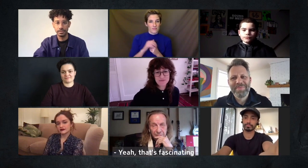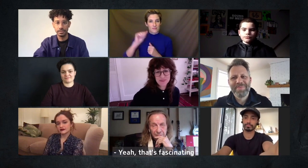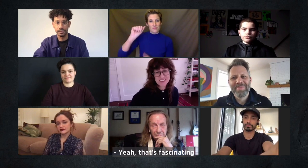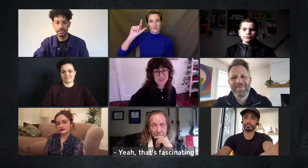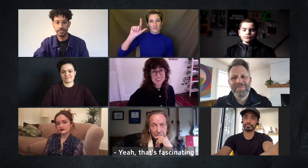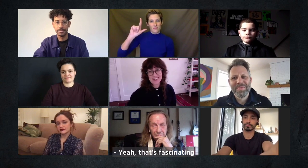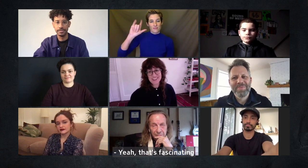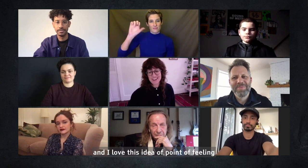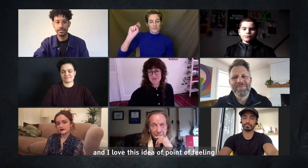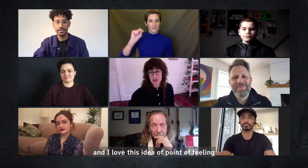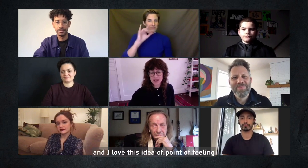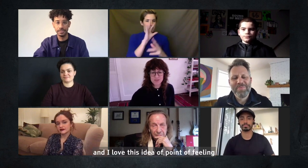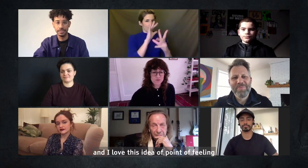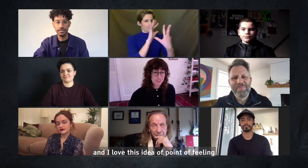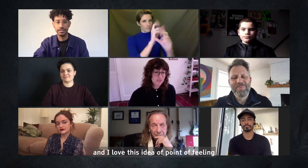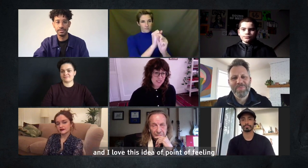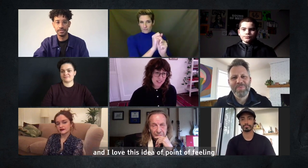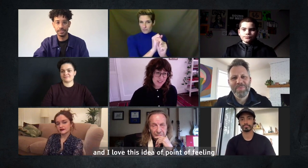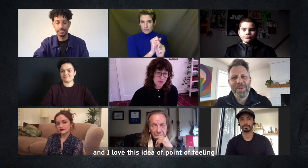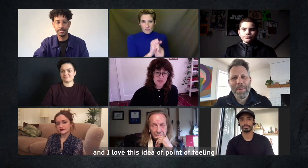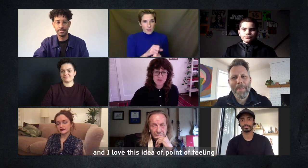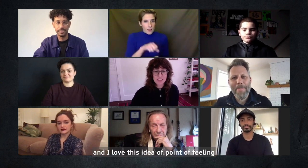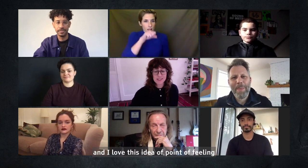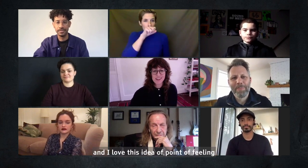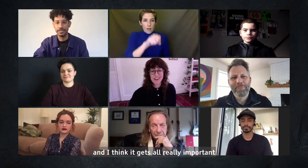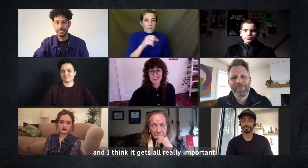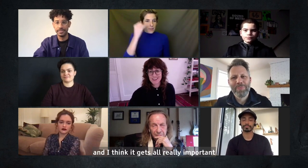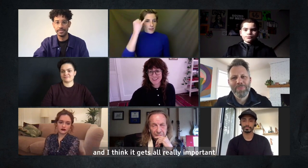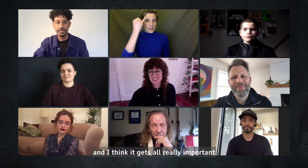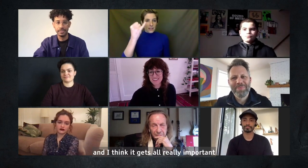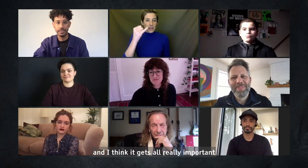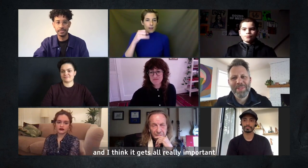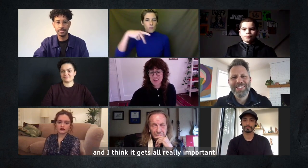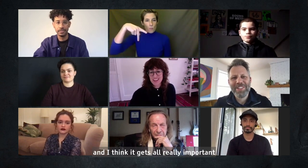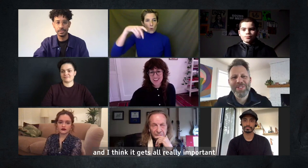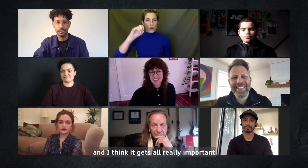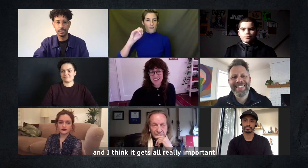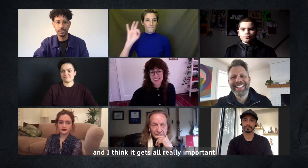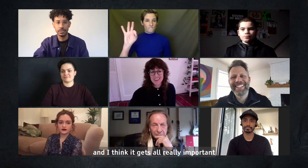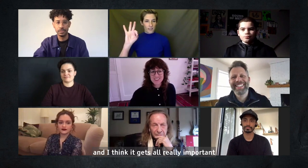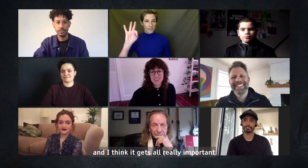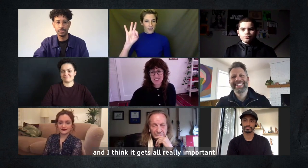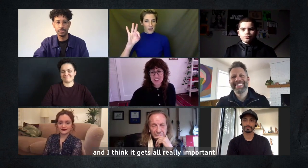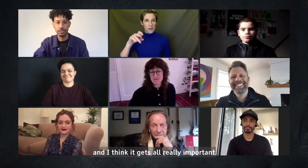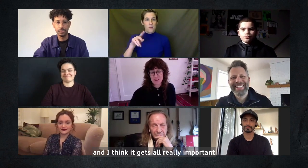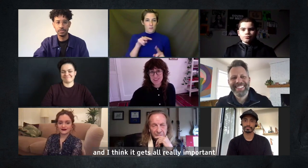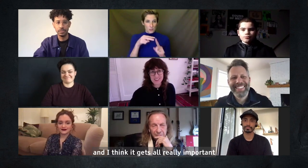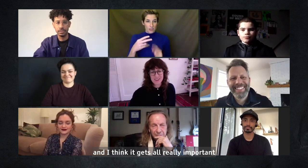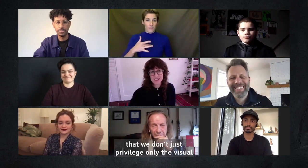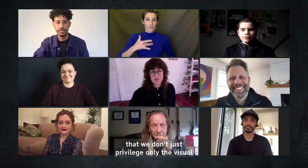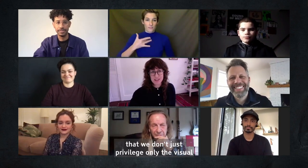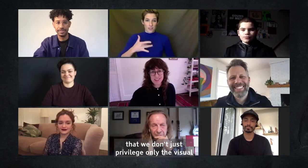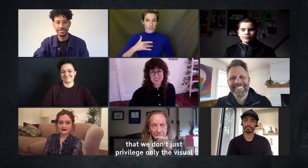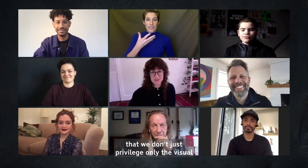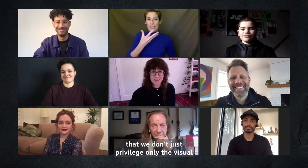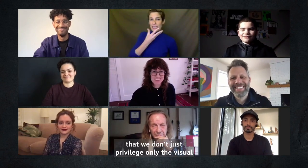Yeah, that's fascinating. And I love this idea of point of feeling. And I think me too. I think it's all really important, you